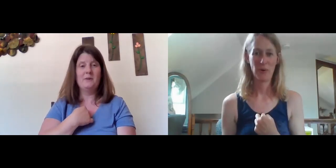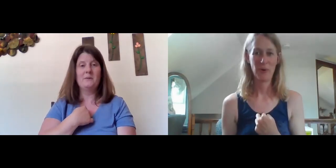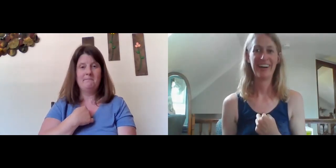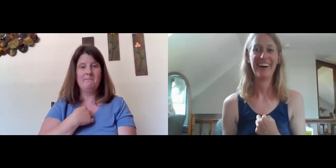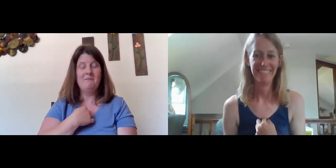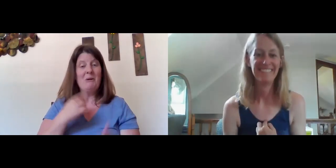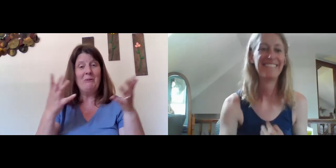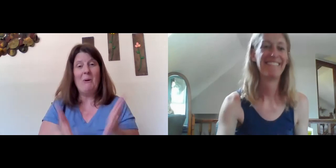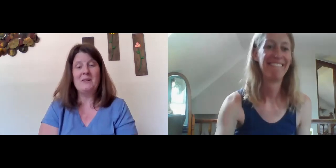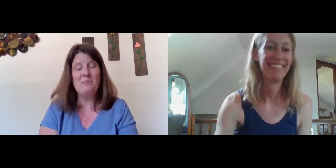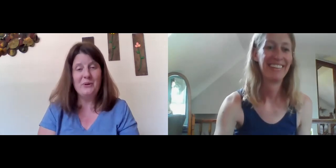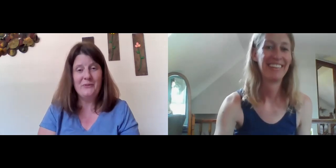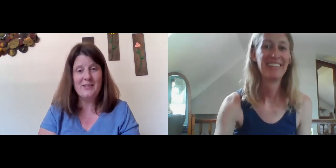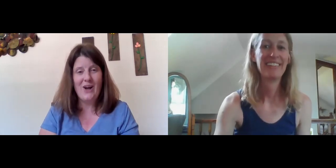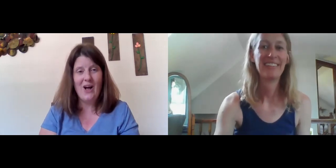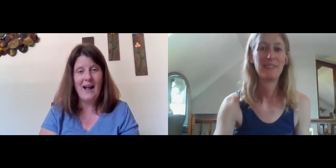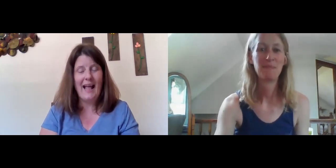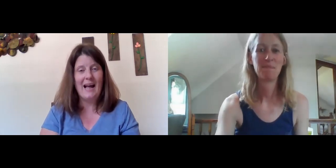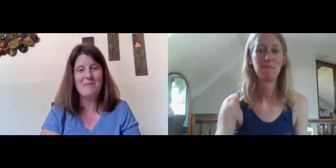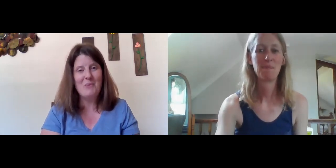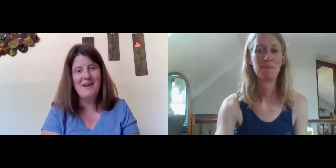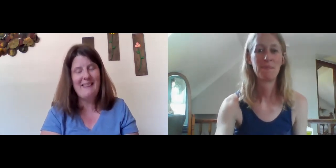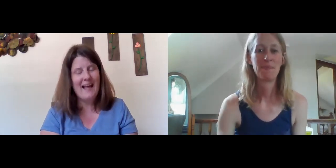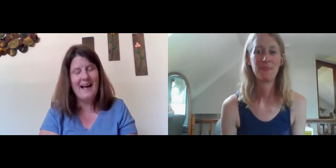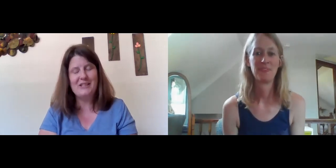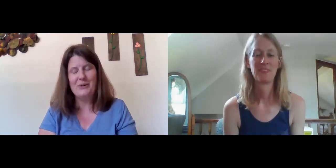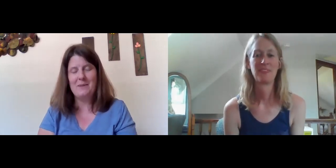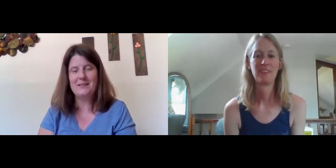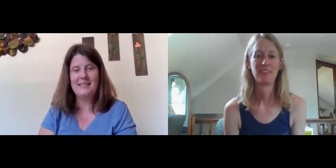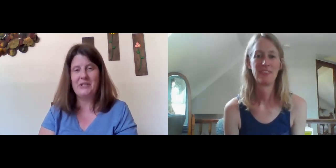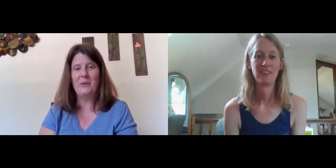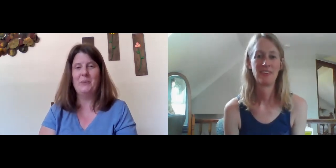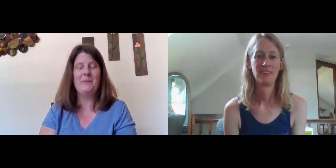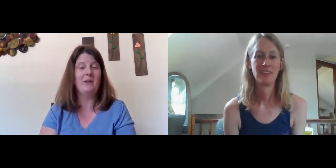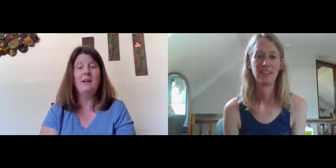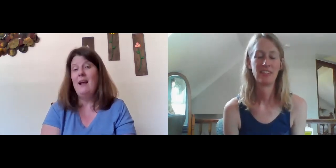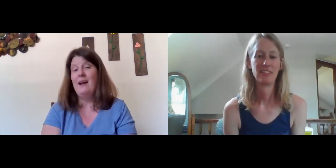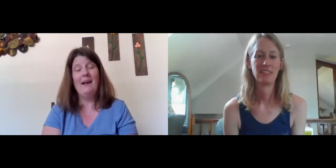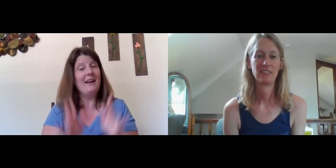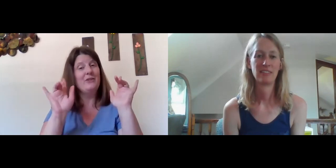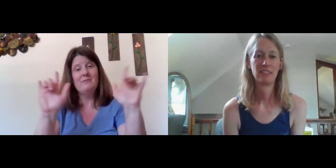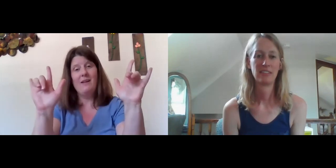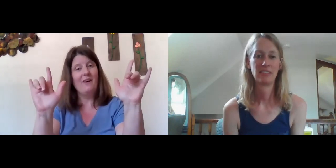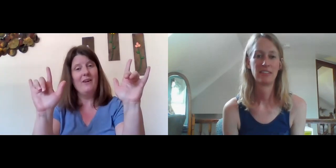so. So it's a beautiful song. I'm hoping that you're able to teach other people.